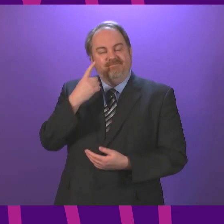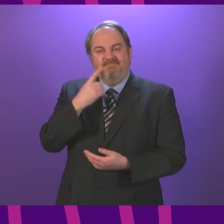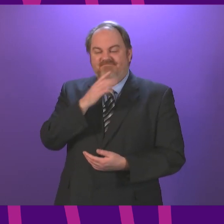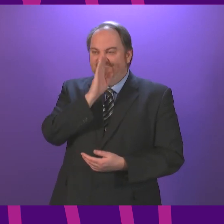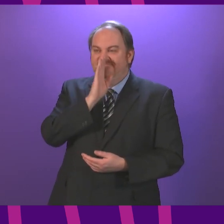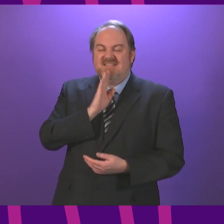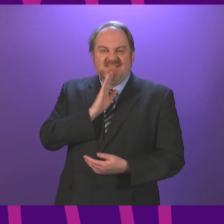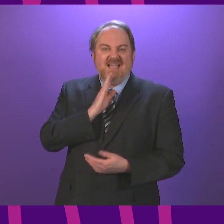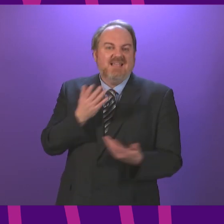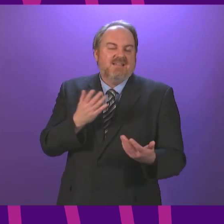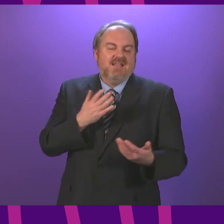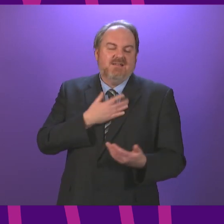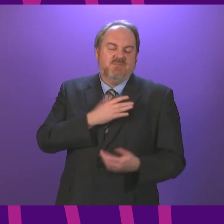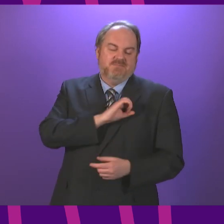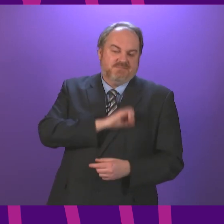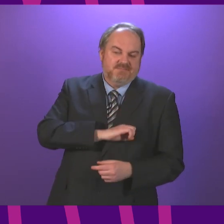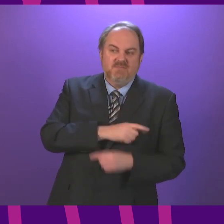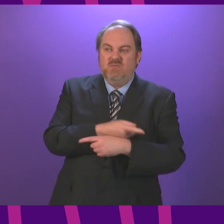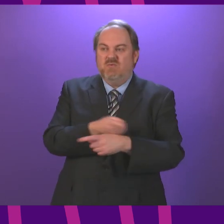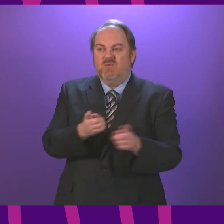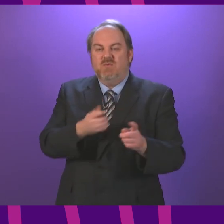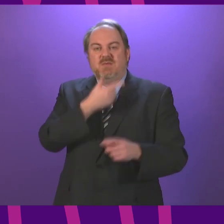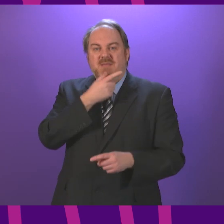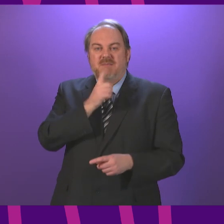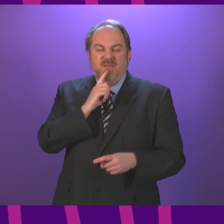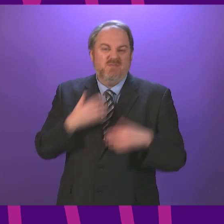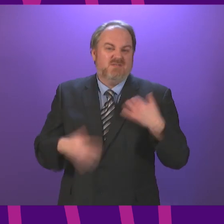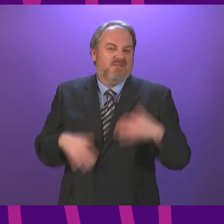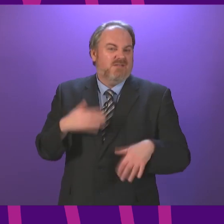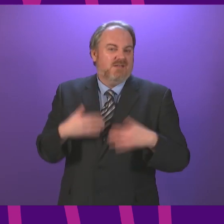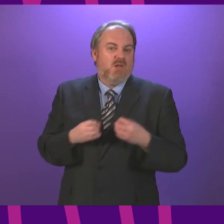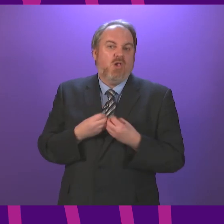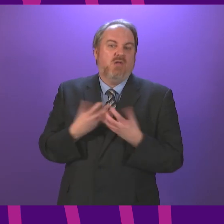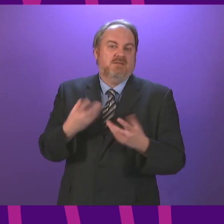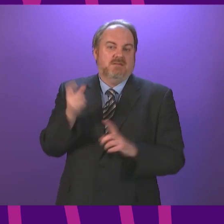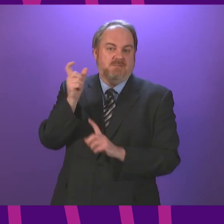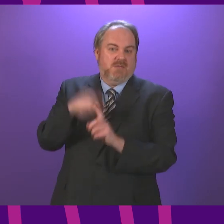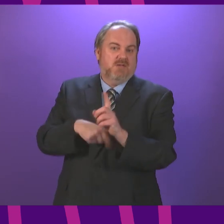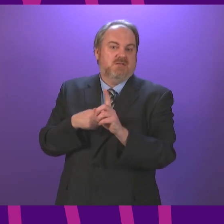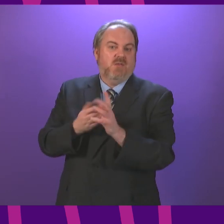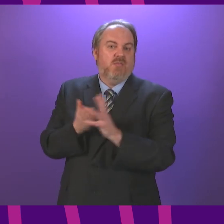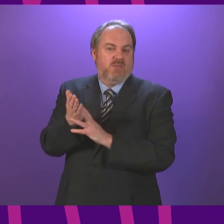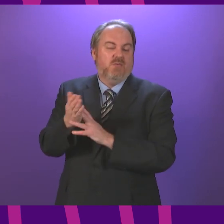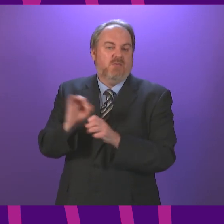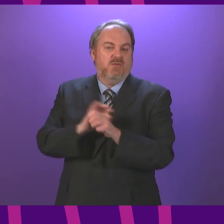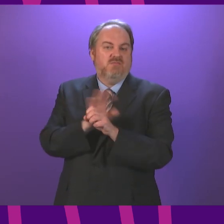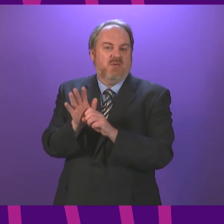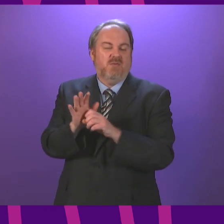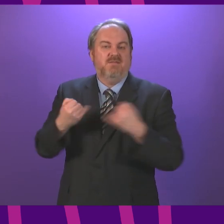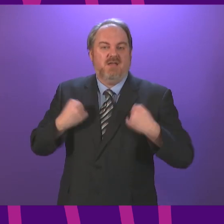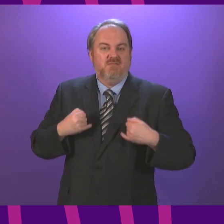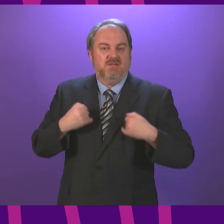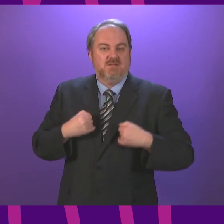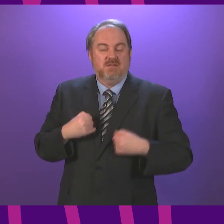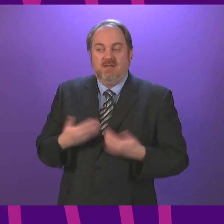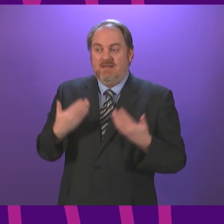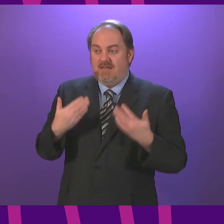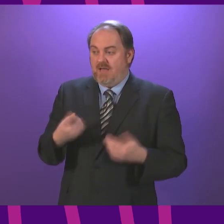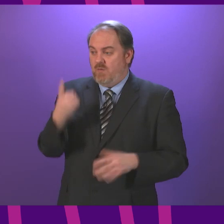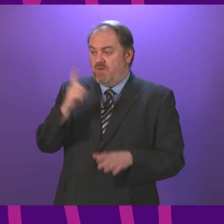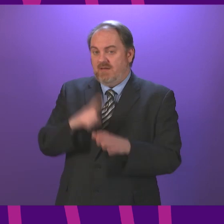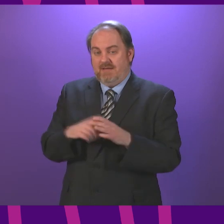condolence for all those who have been affected by that tragic loss. And a year on from that first case, we are